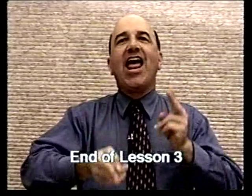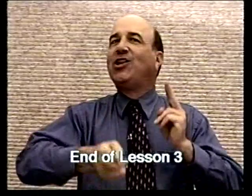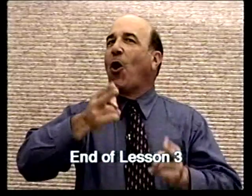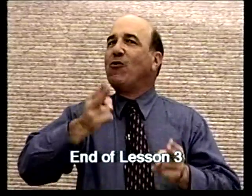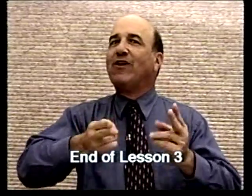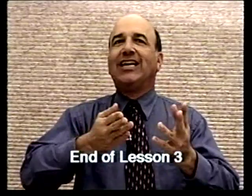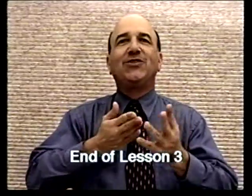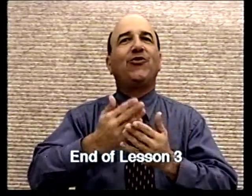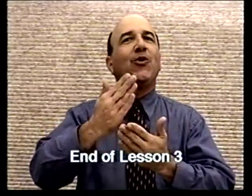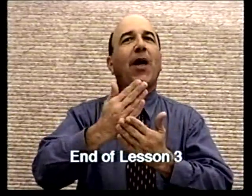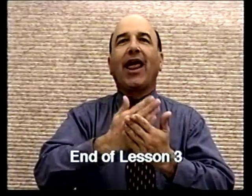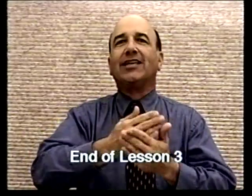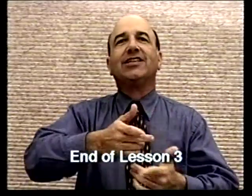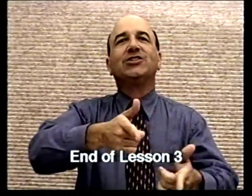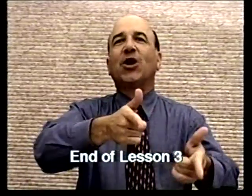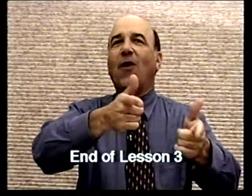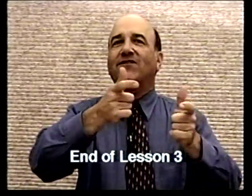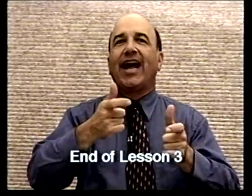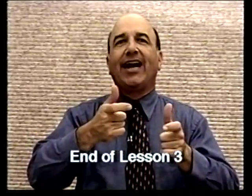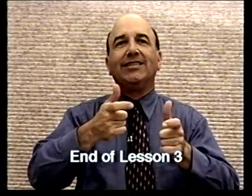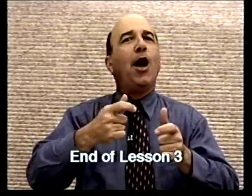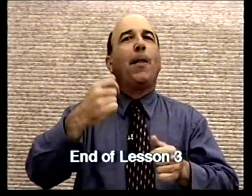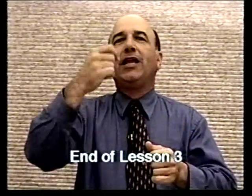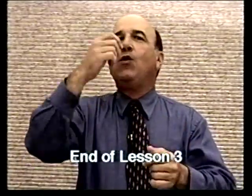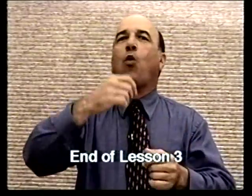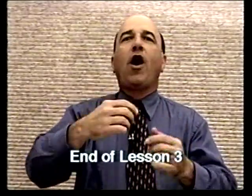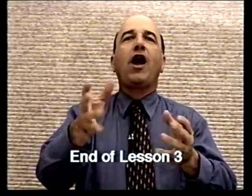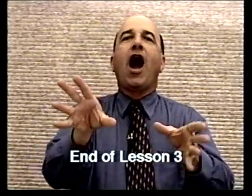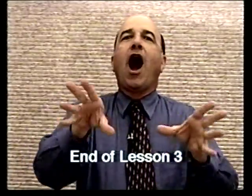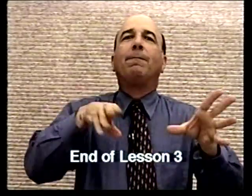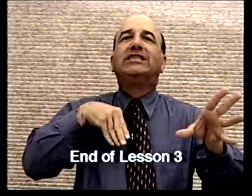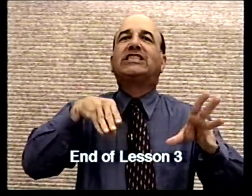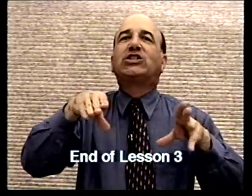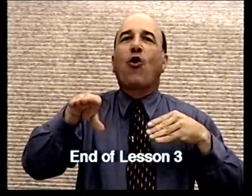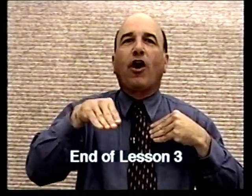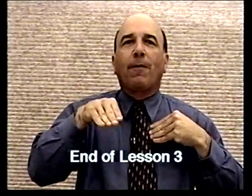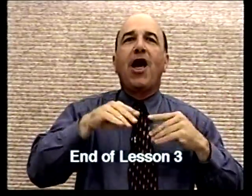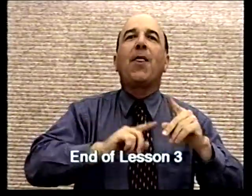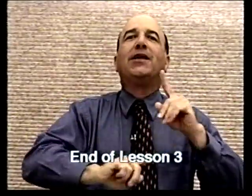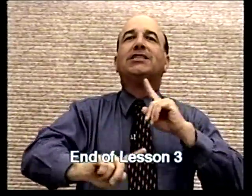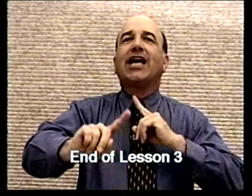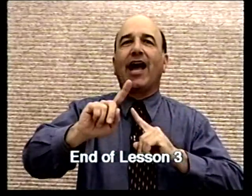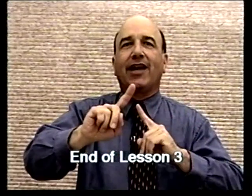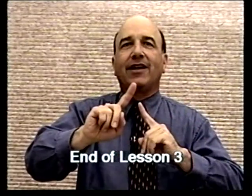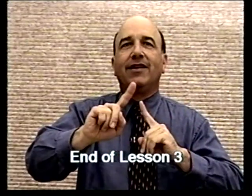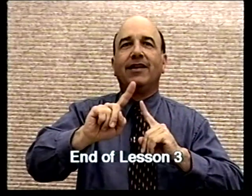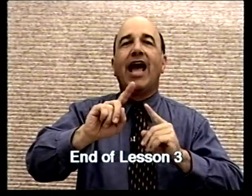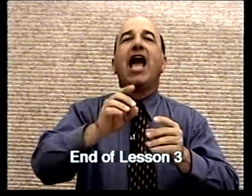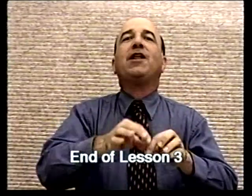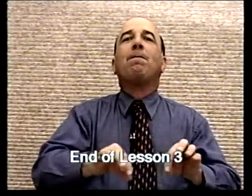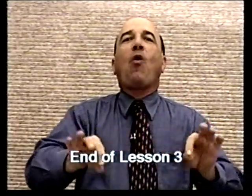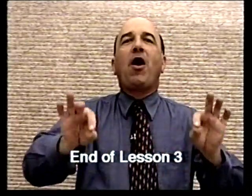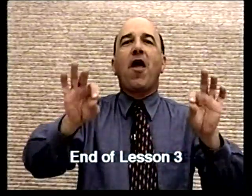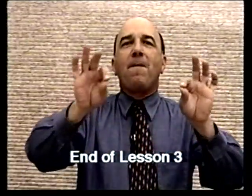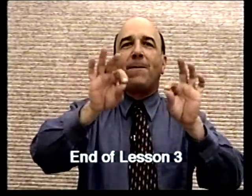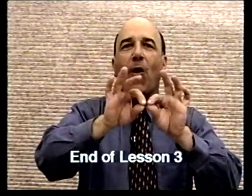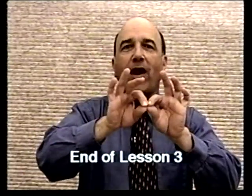and don't rush through the lesson so bad that you won't absorb the sign. It's more